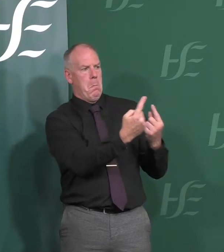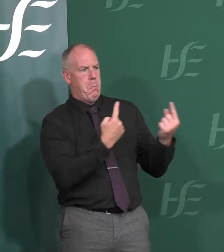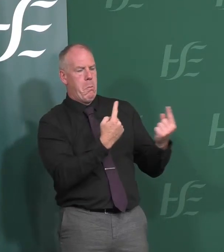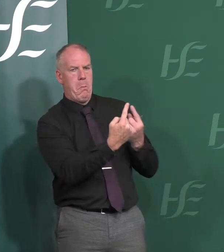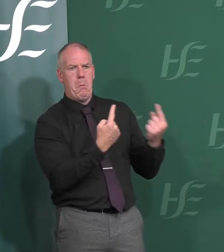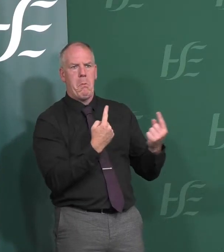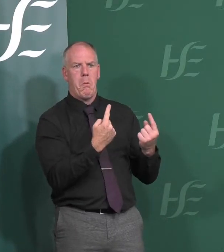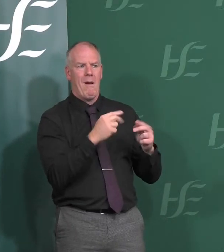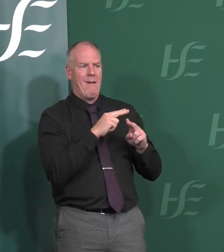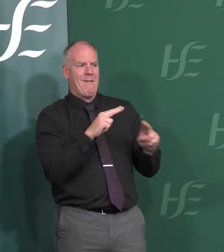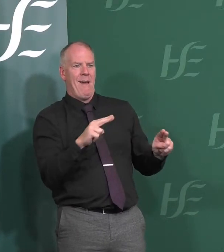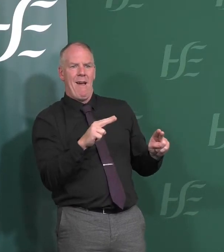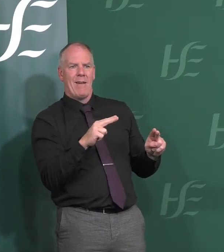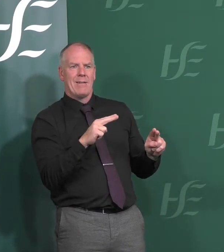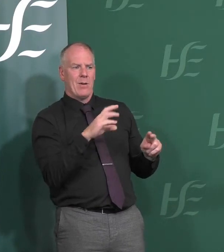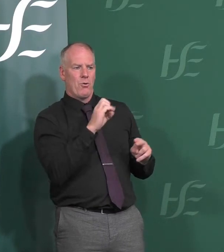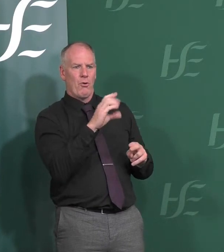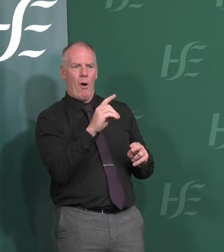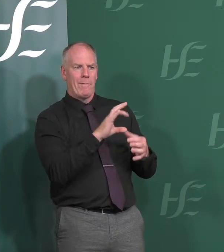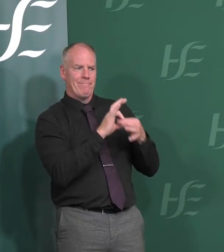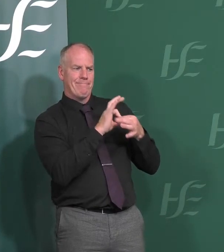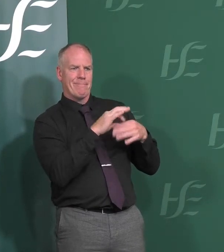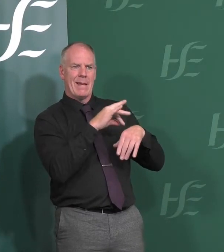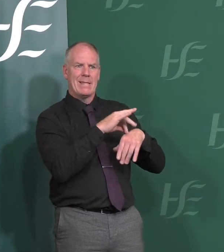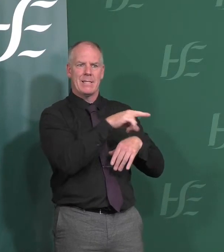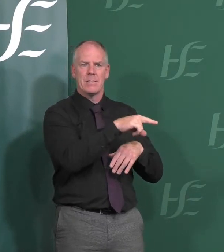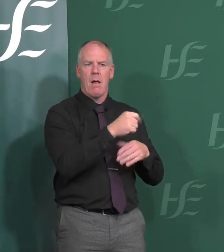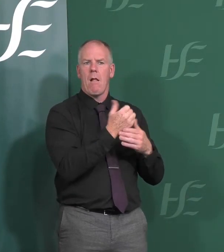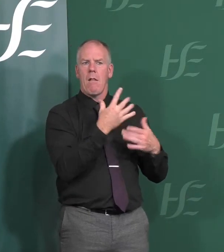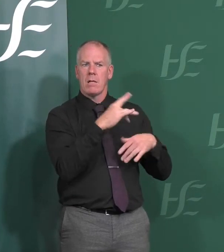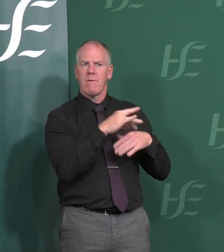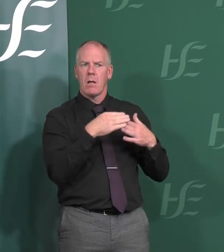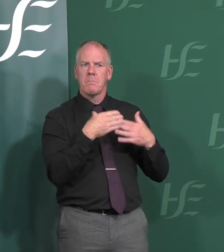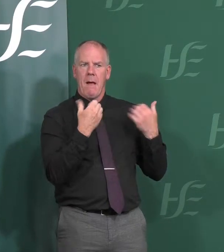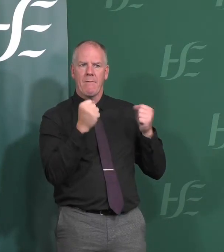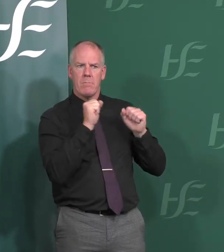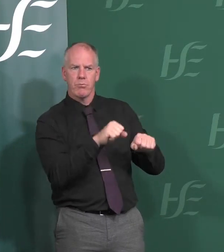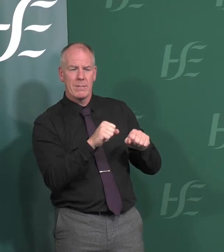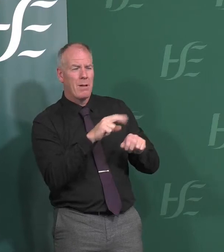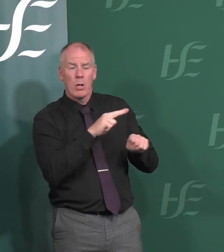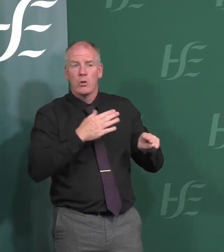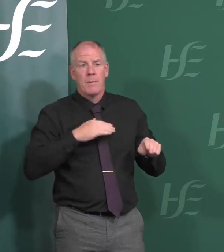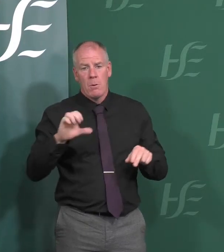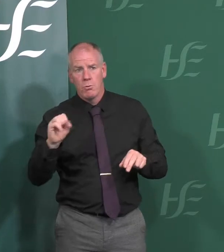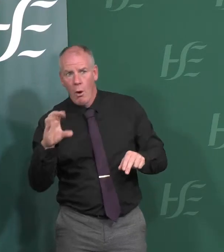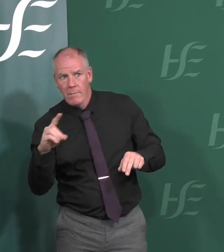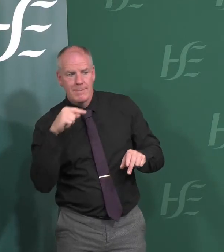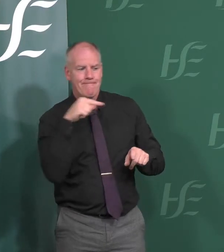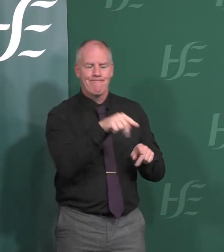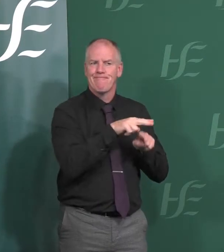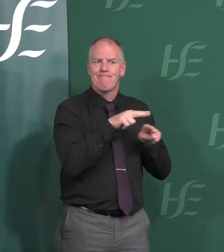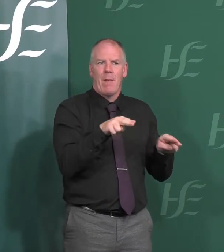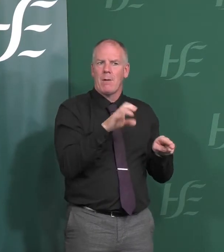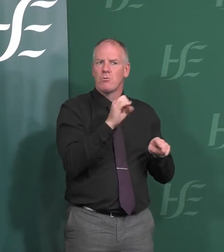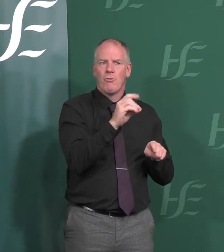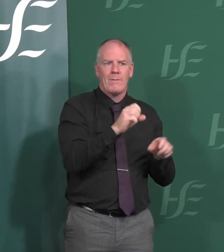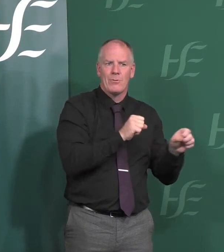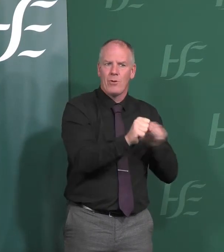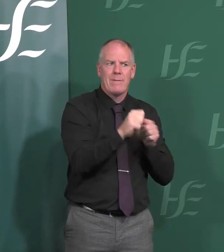for non-COVID care. Many of our hospitals face significant pressures, not just from COVID, but from non-COVID services now as